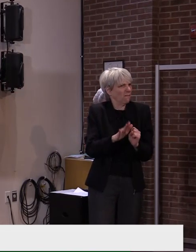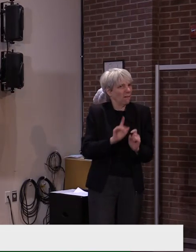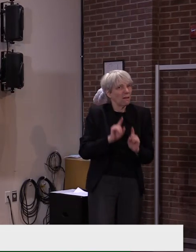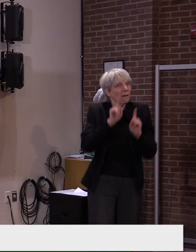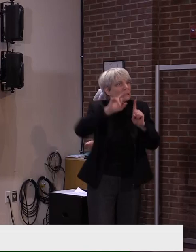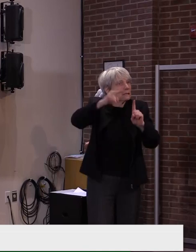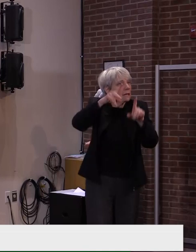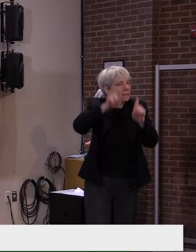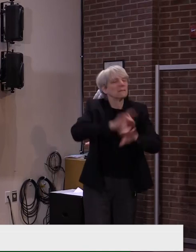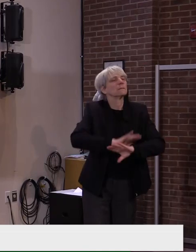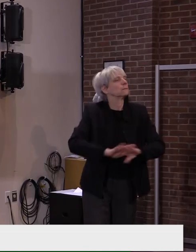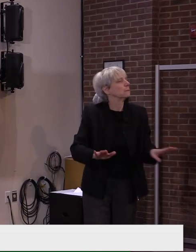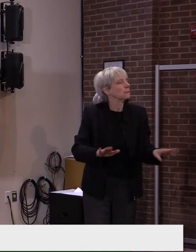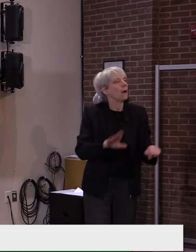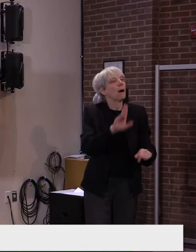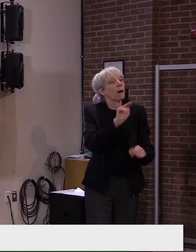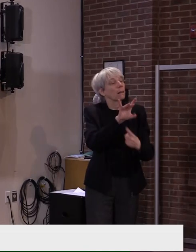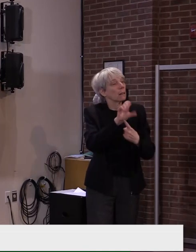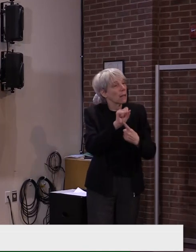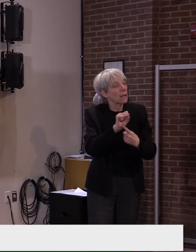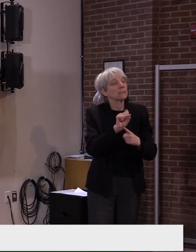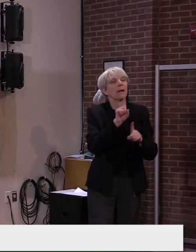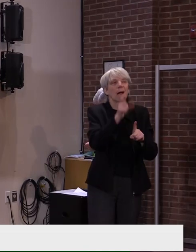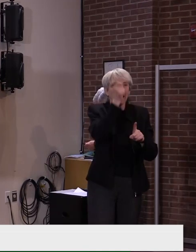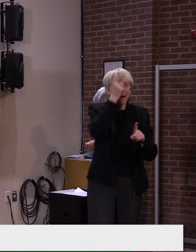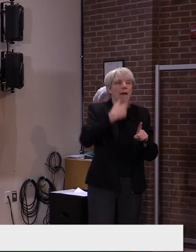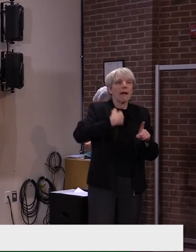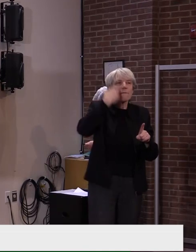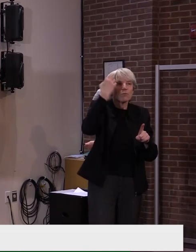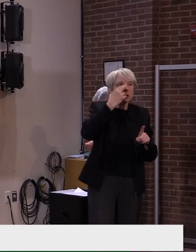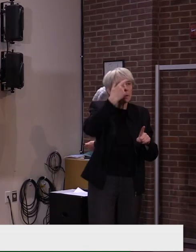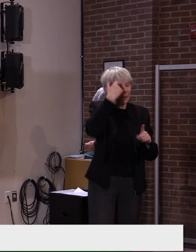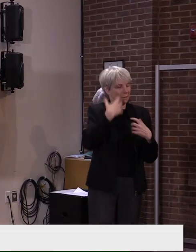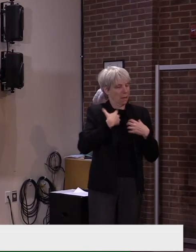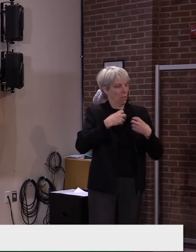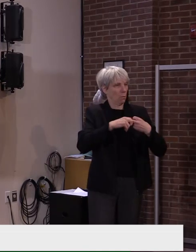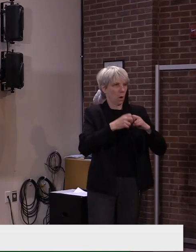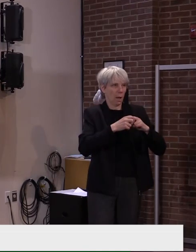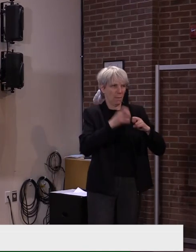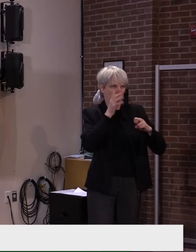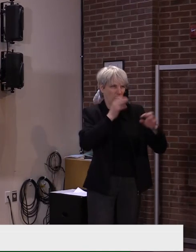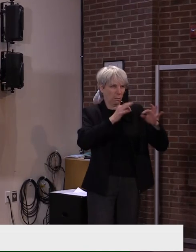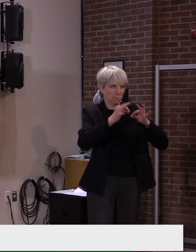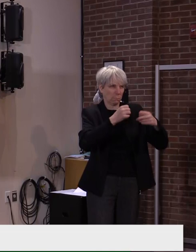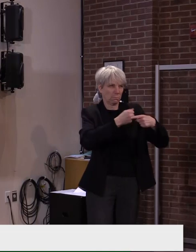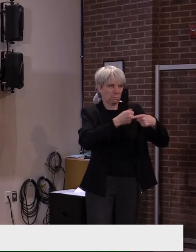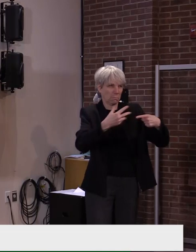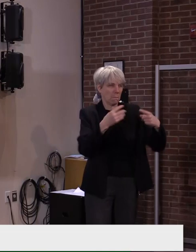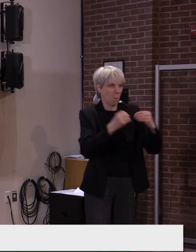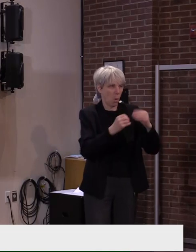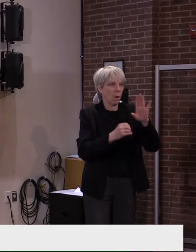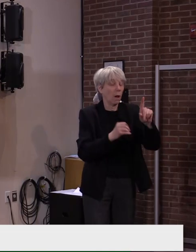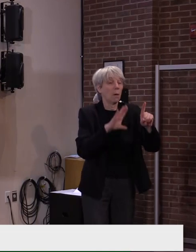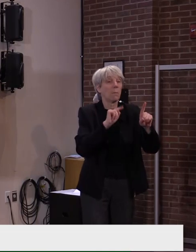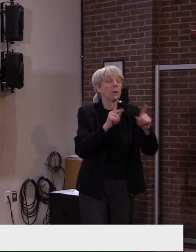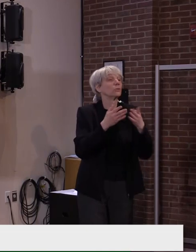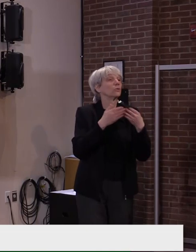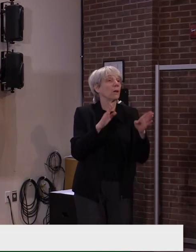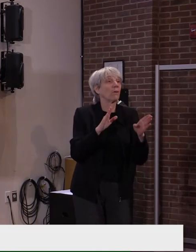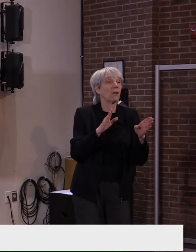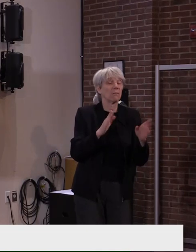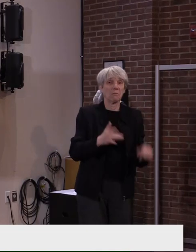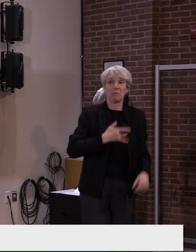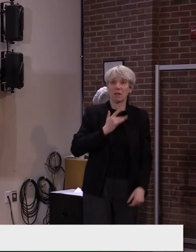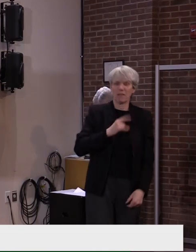you qualify for one of the treatments that I will speak about in a few minutes, in which case you should be talking with your doctor.